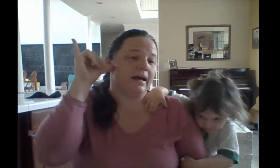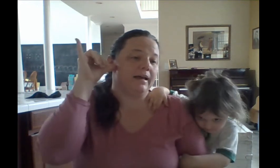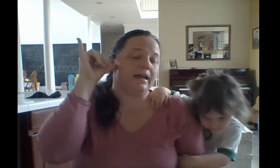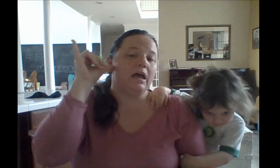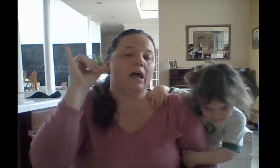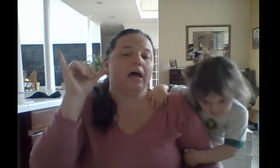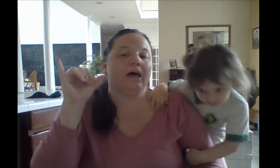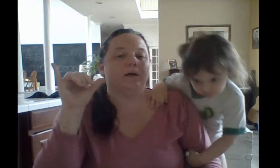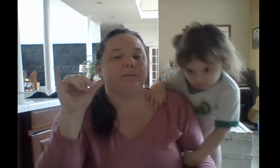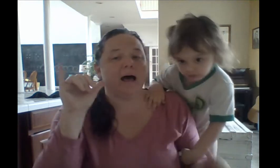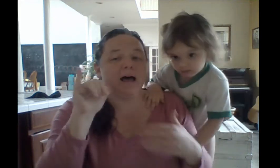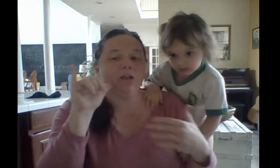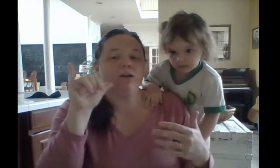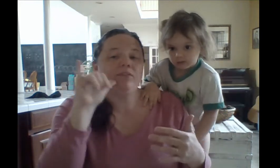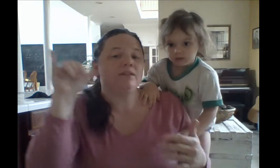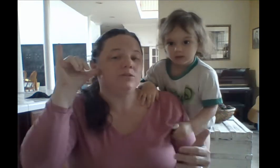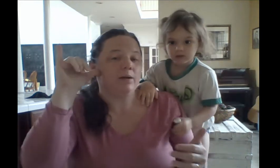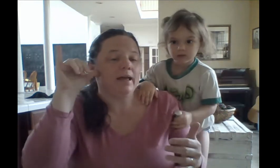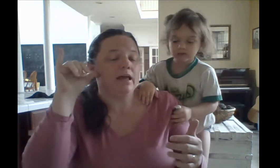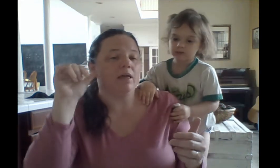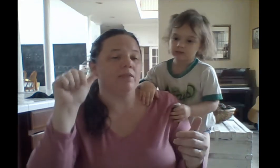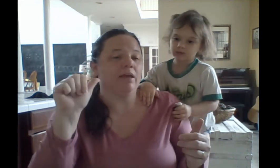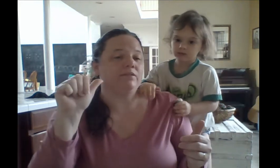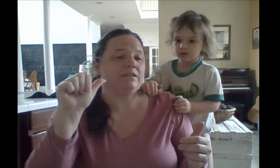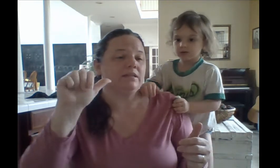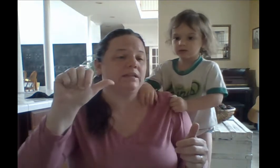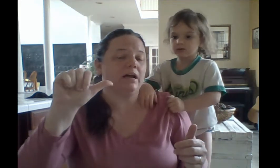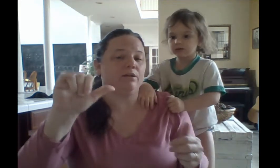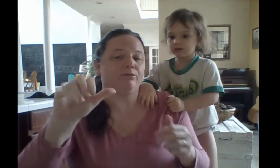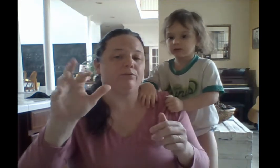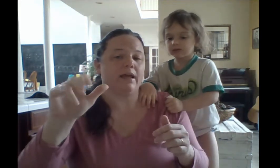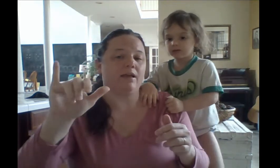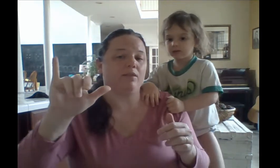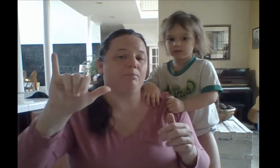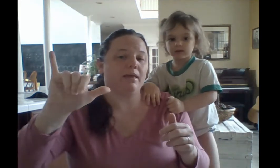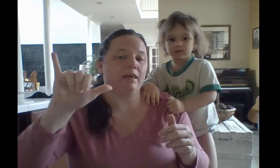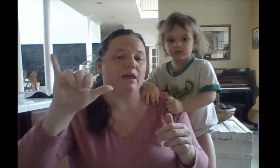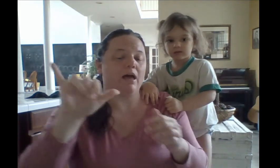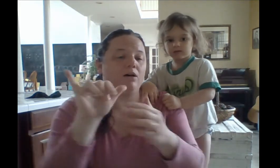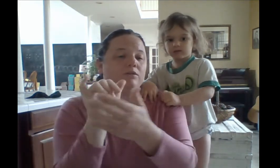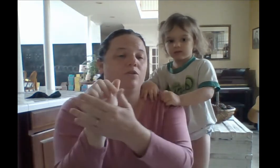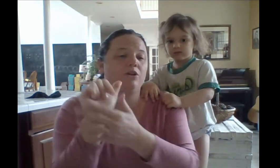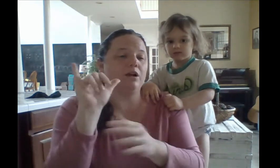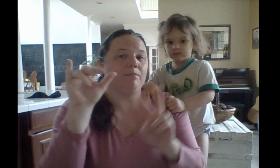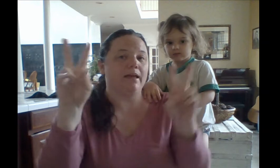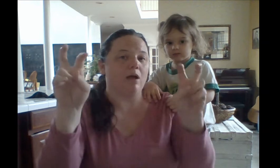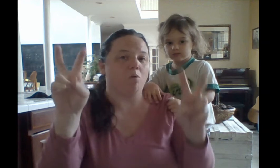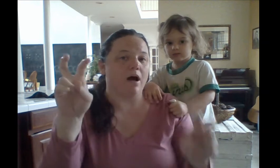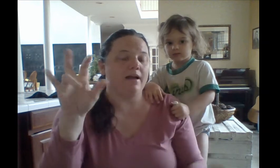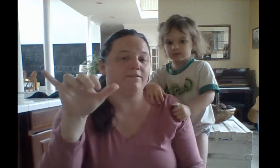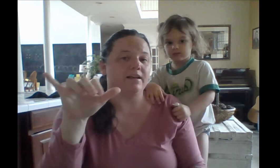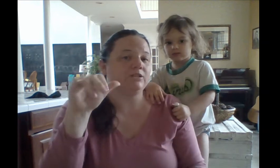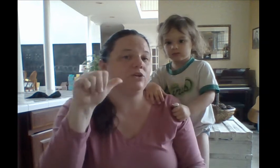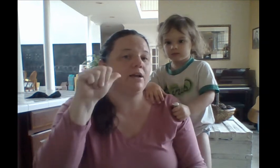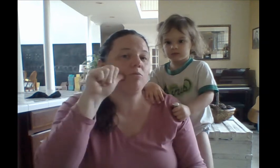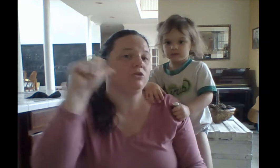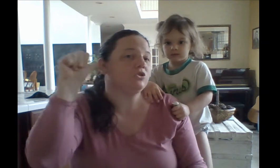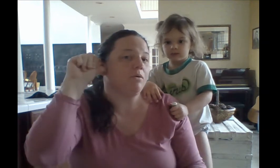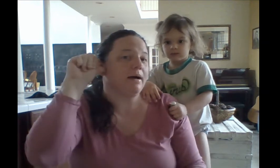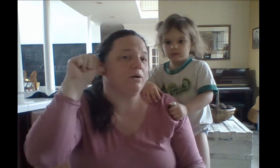back. I learned it this way. They've since kind of taken the pinky out so that you're not making a Y for yesterday. You're more just going